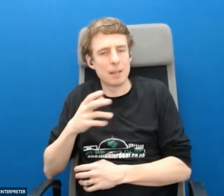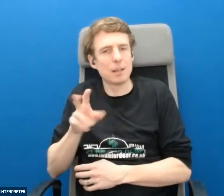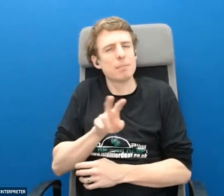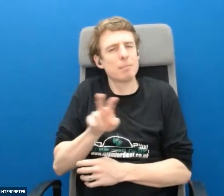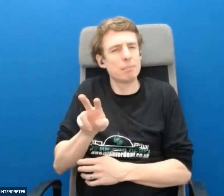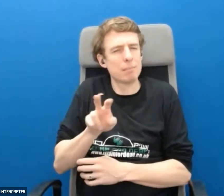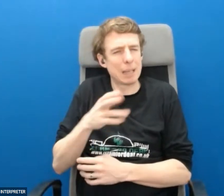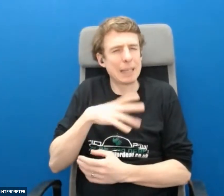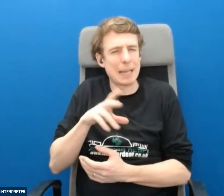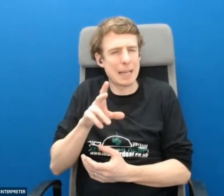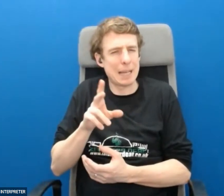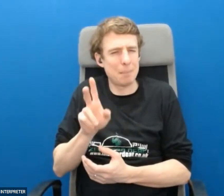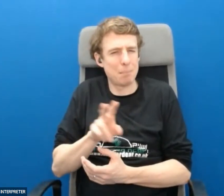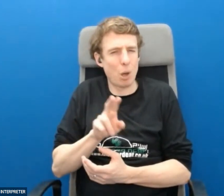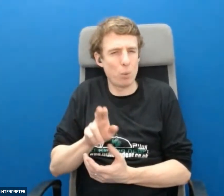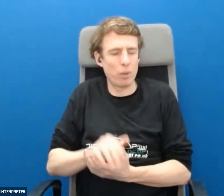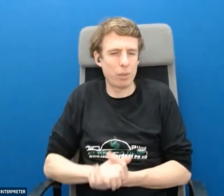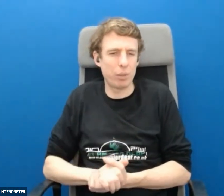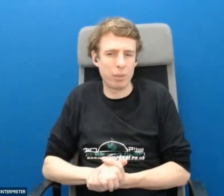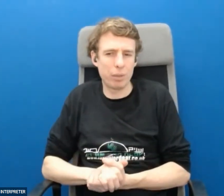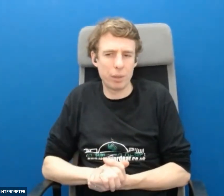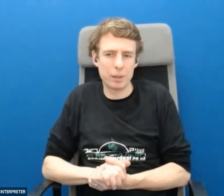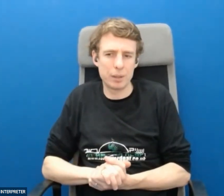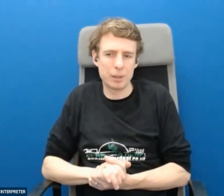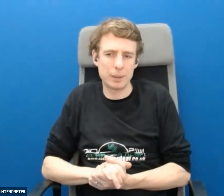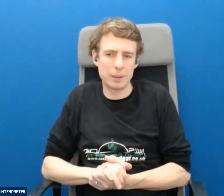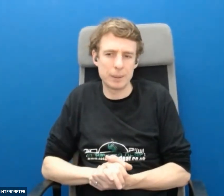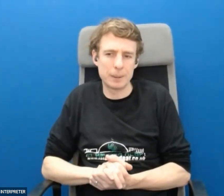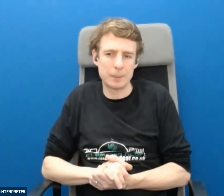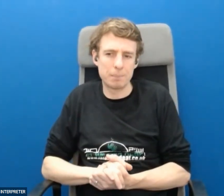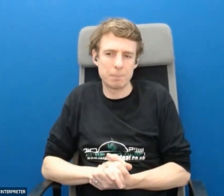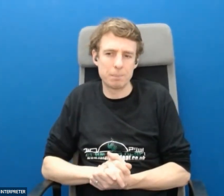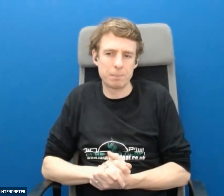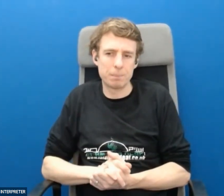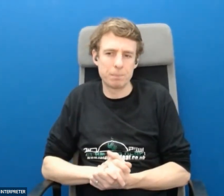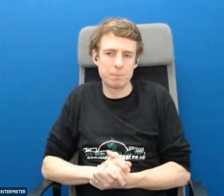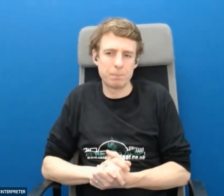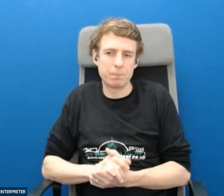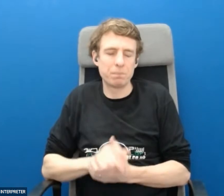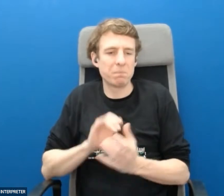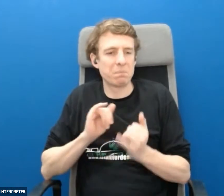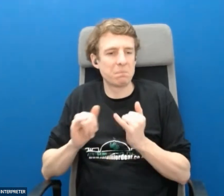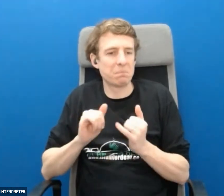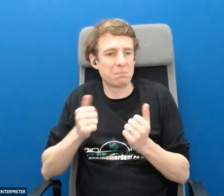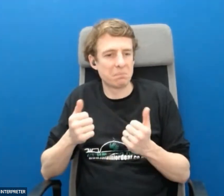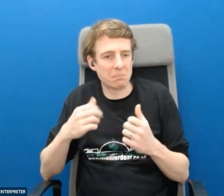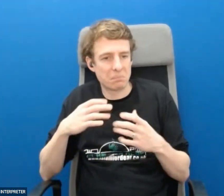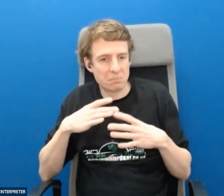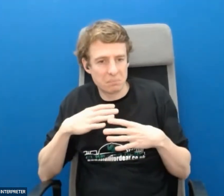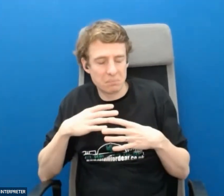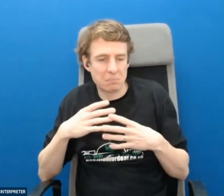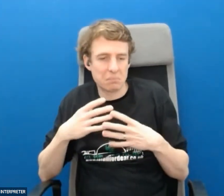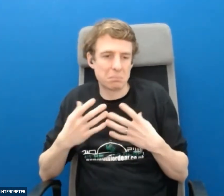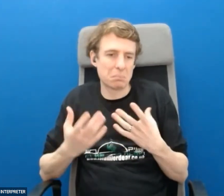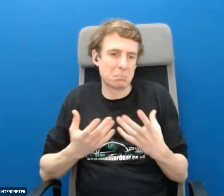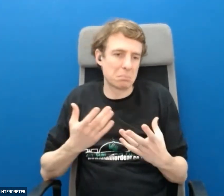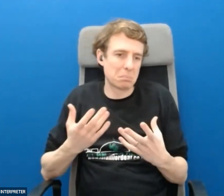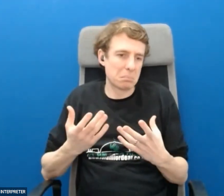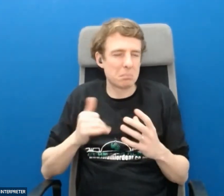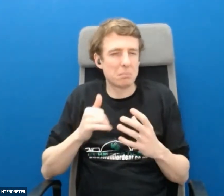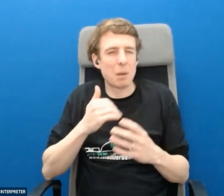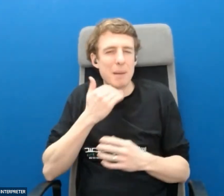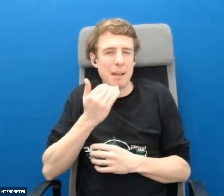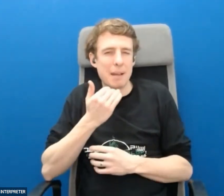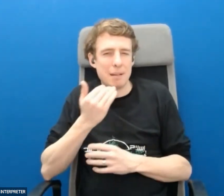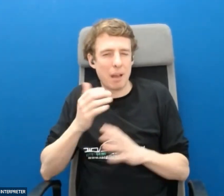So I think, I don't know, Tom, how you're doing. Maybe that might be a good place to stop, Abdul Hakim, or do you want me to carry on? I mean, that's probably